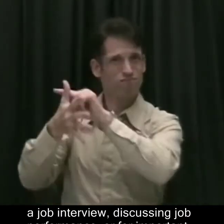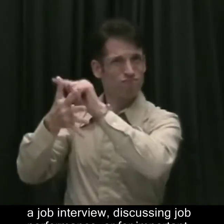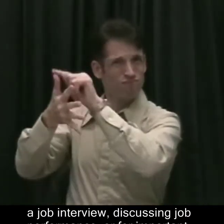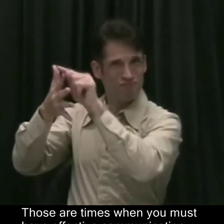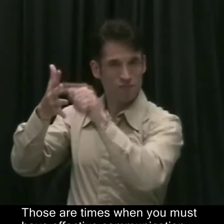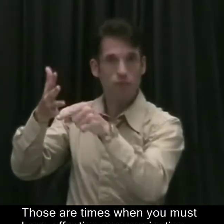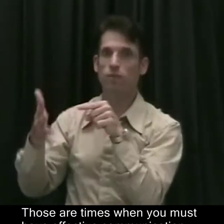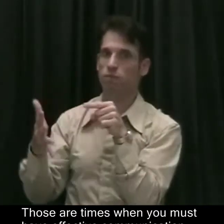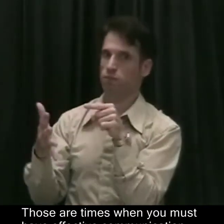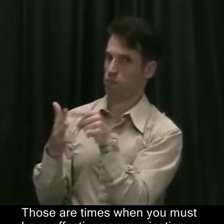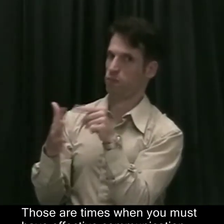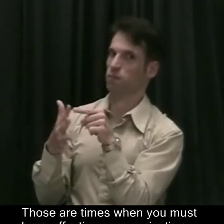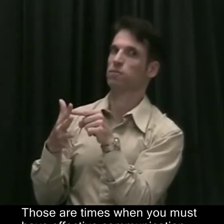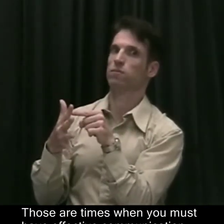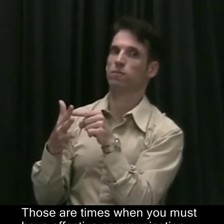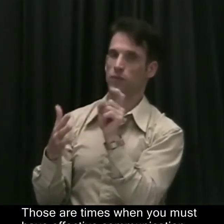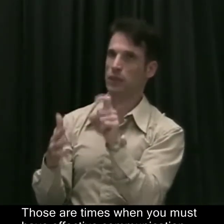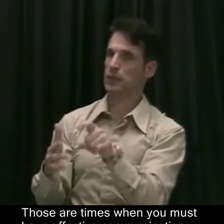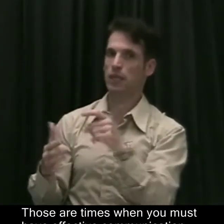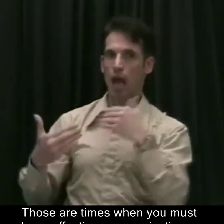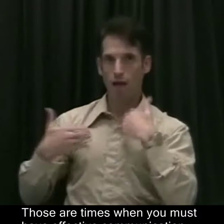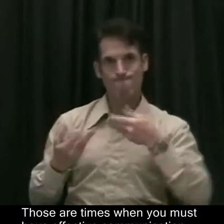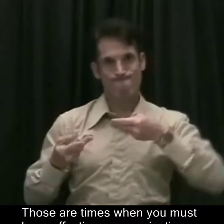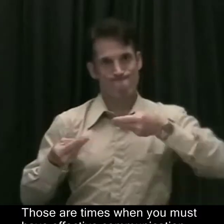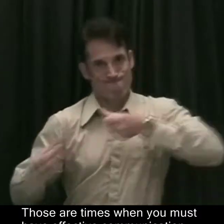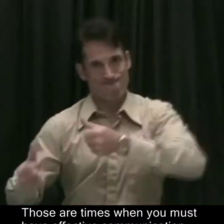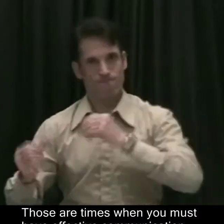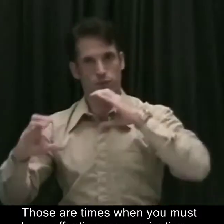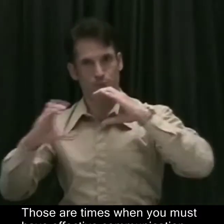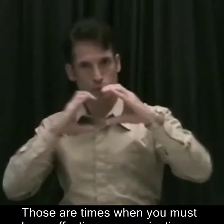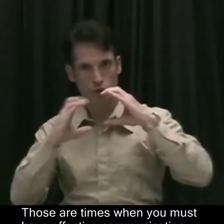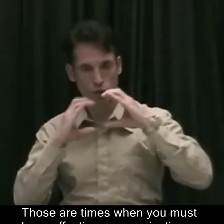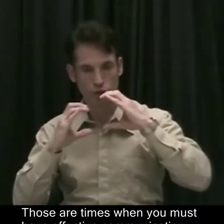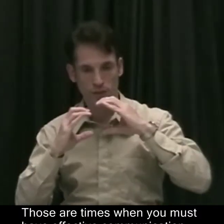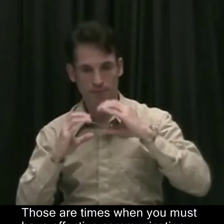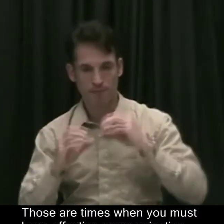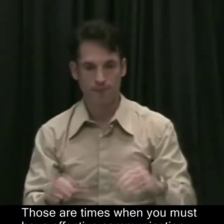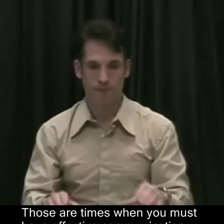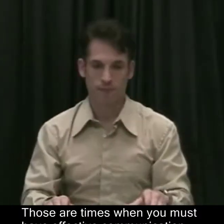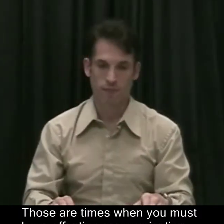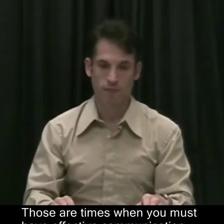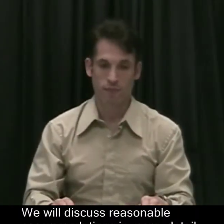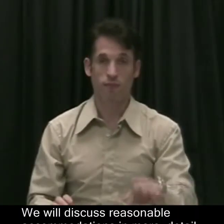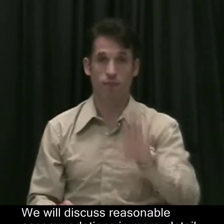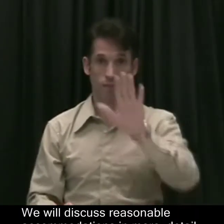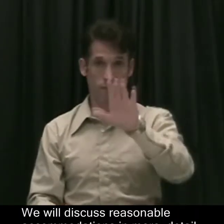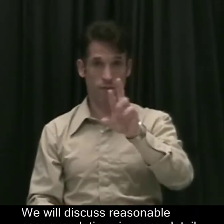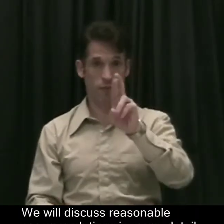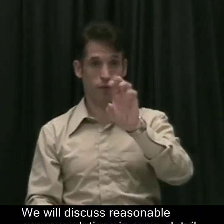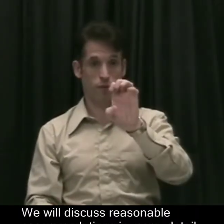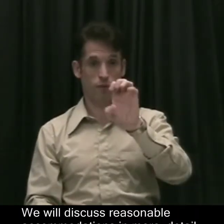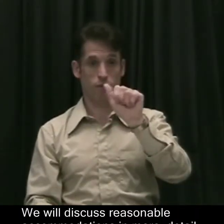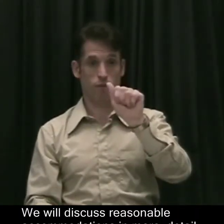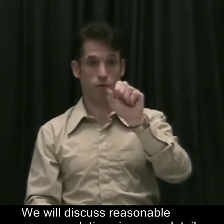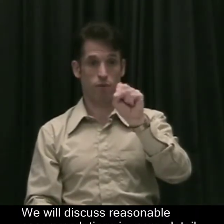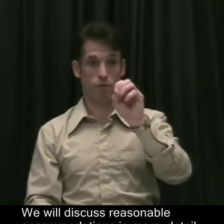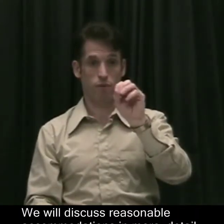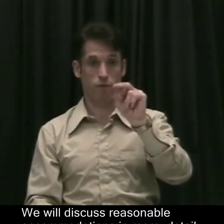Those are times when you must have effective communication. We will discuss reasonable accommodations in